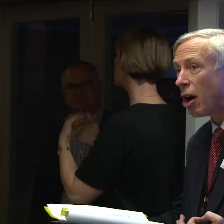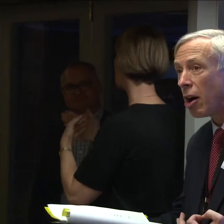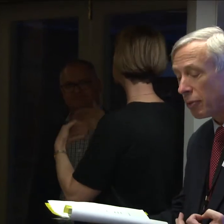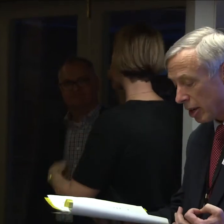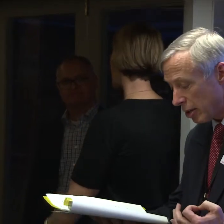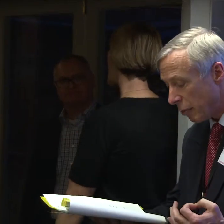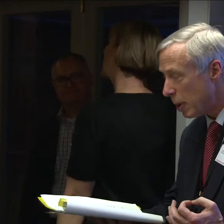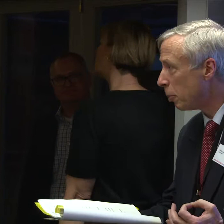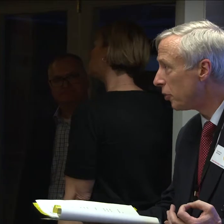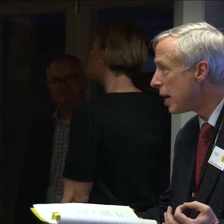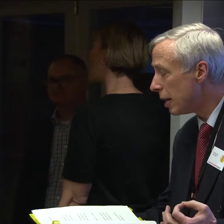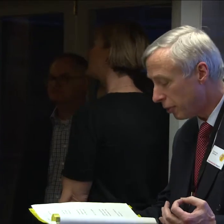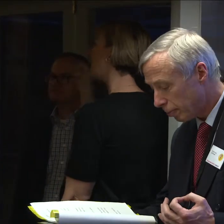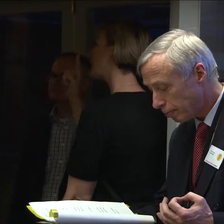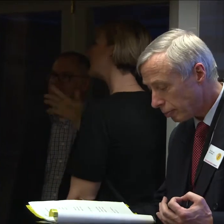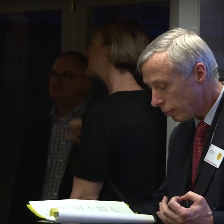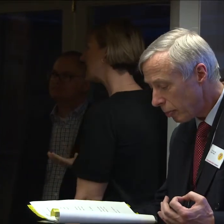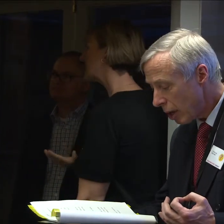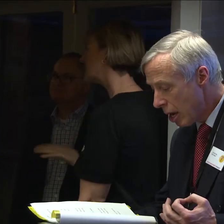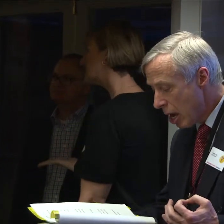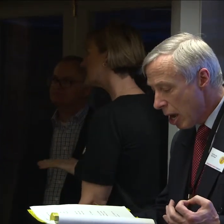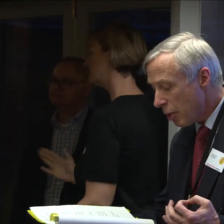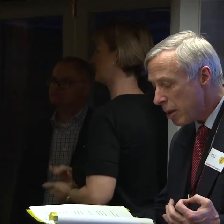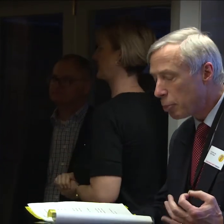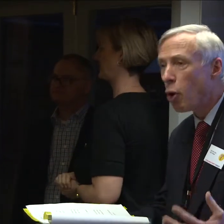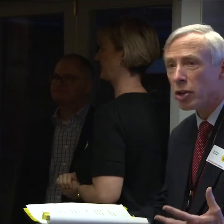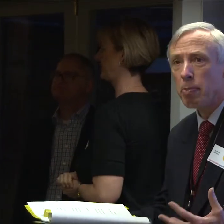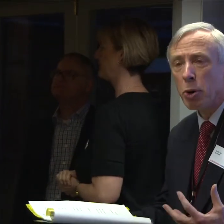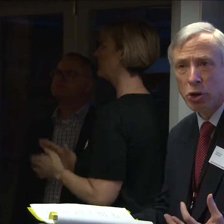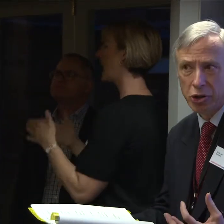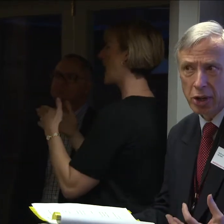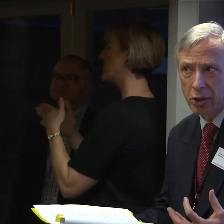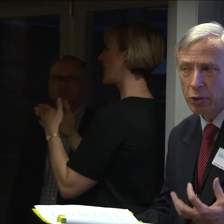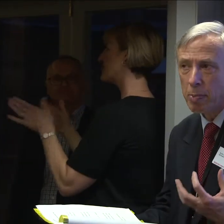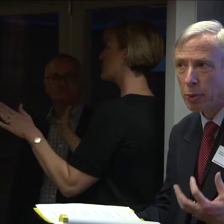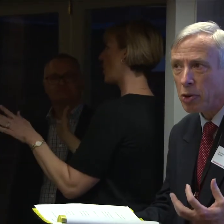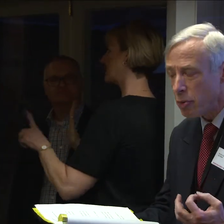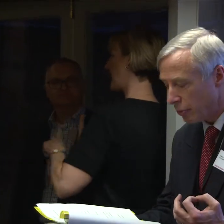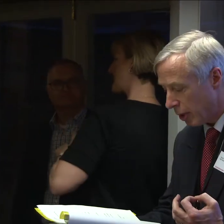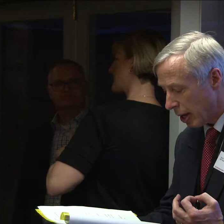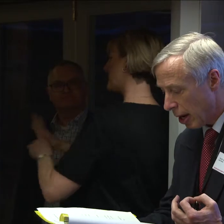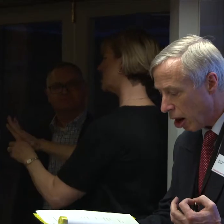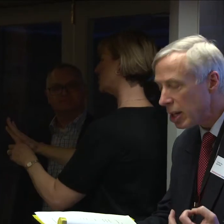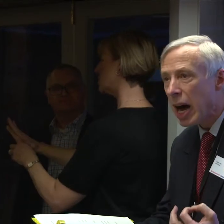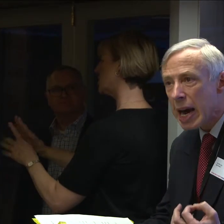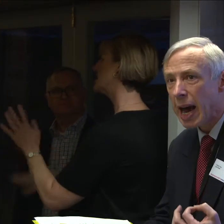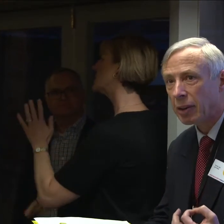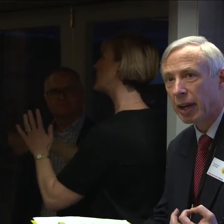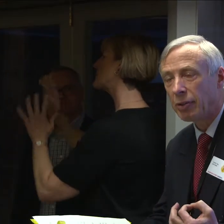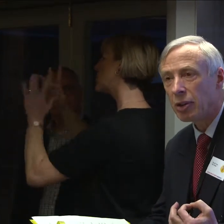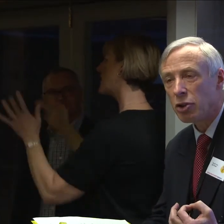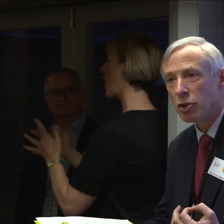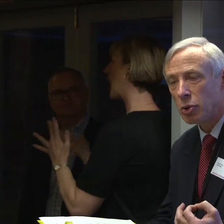of deaf people's needs. The broader push to improve online